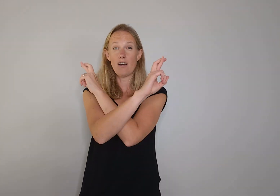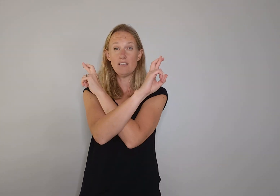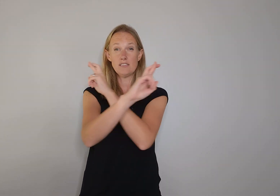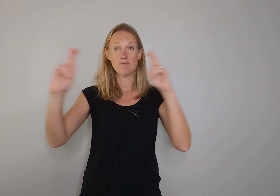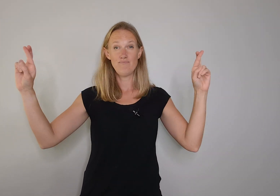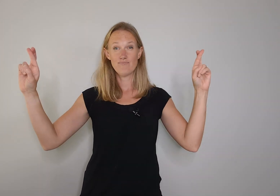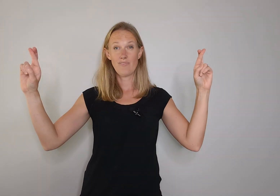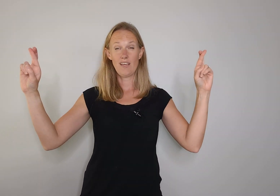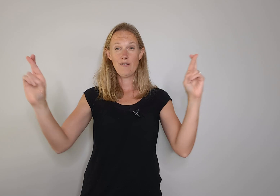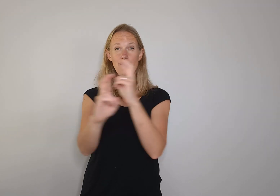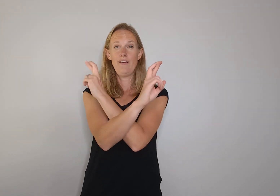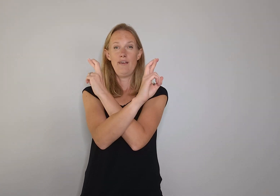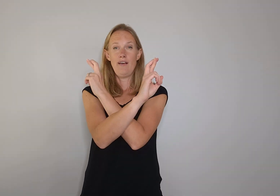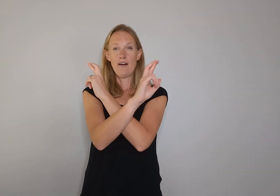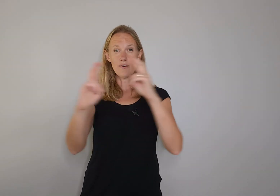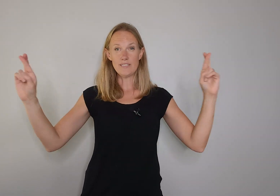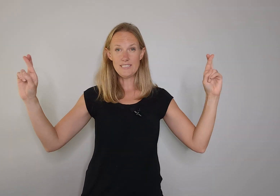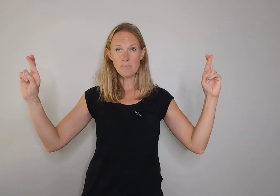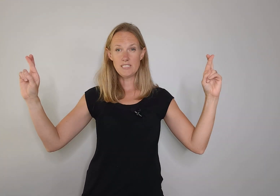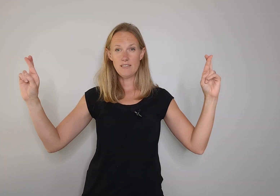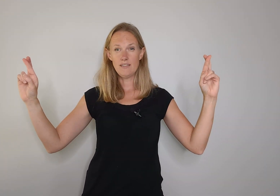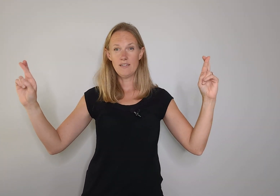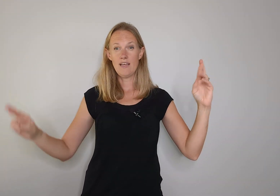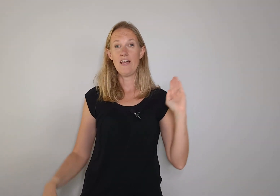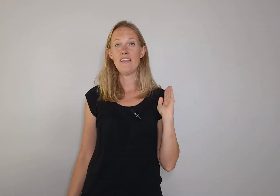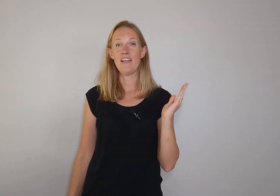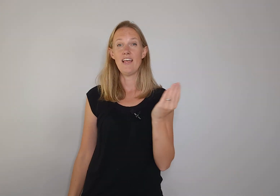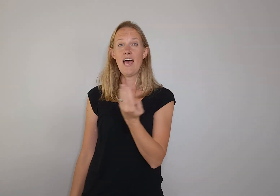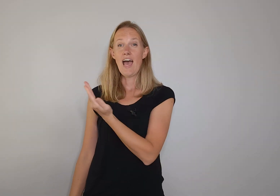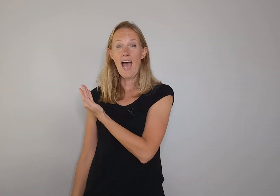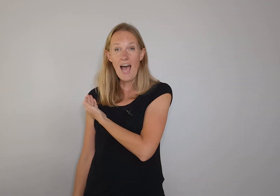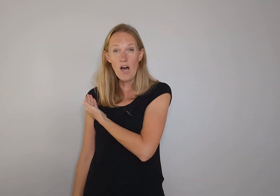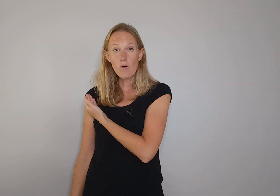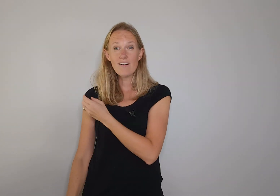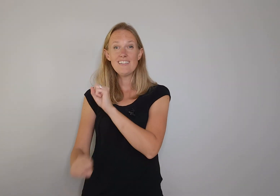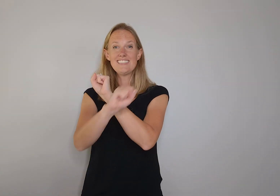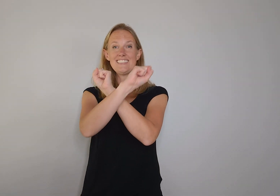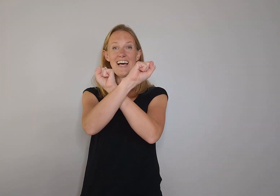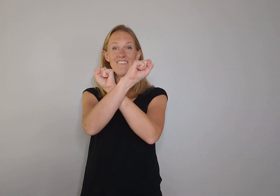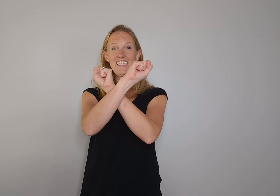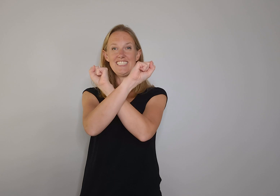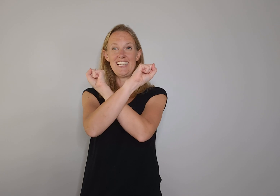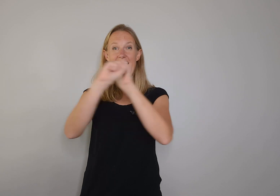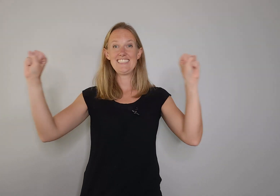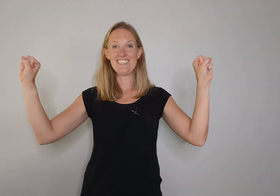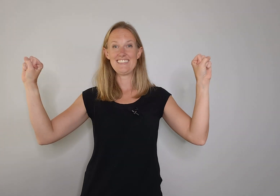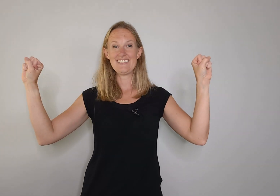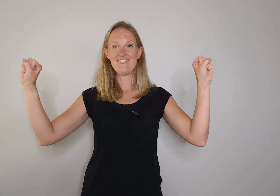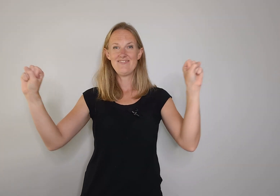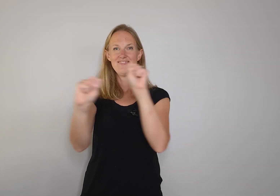ours. Okay. Our redemption. And then our salvation, S's.